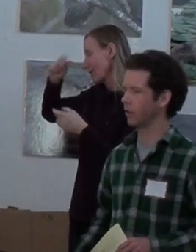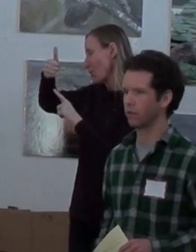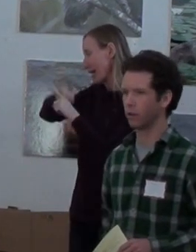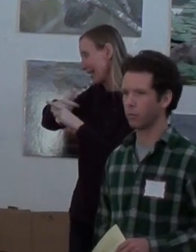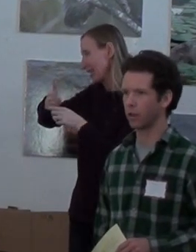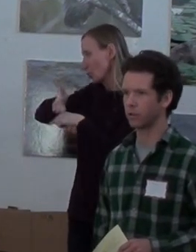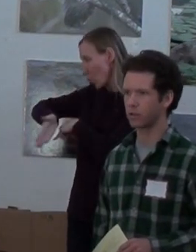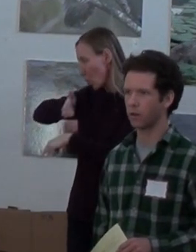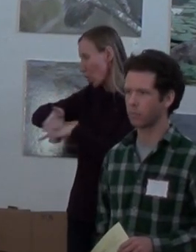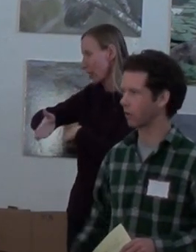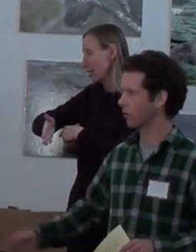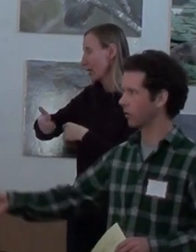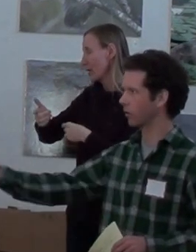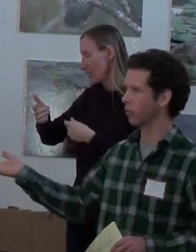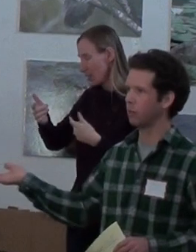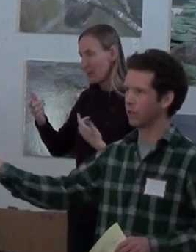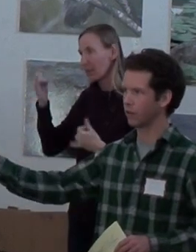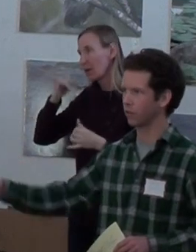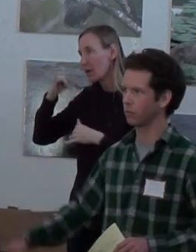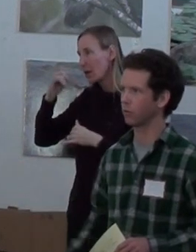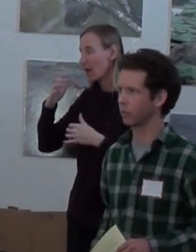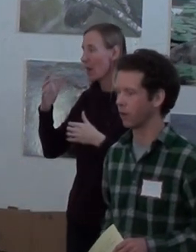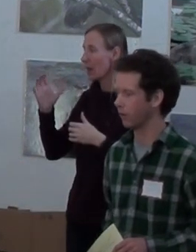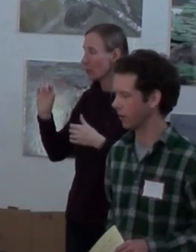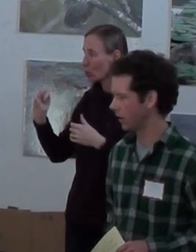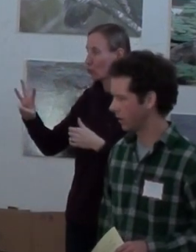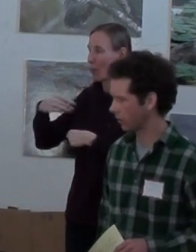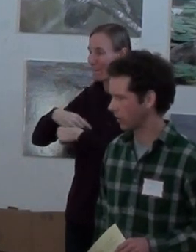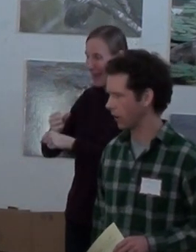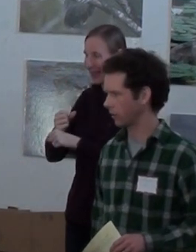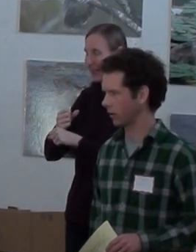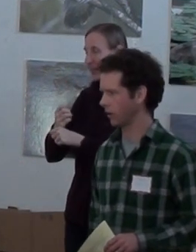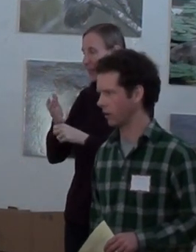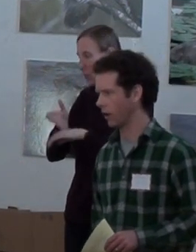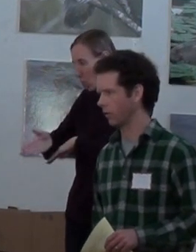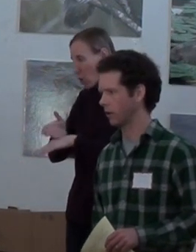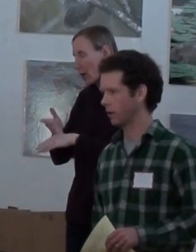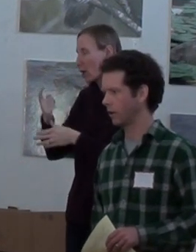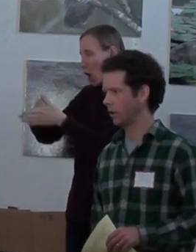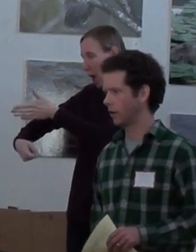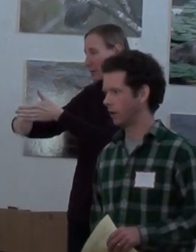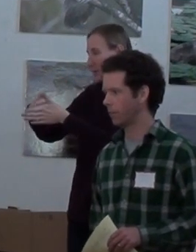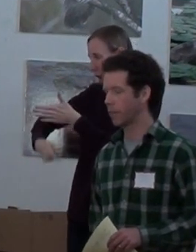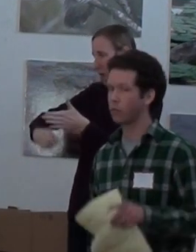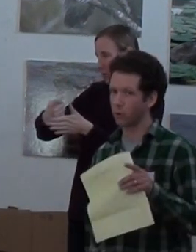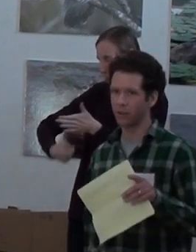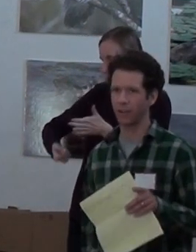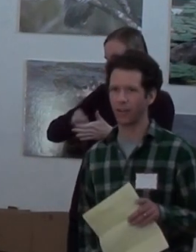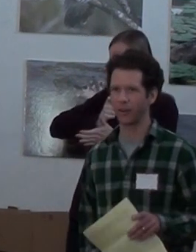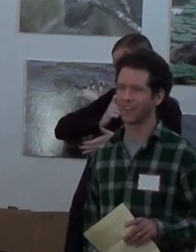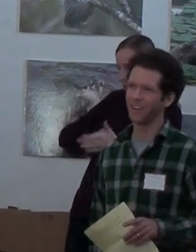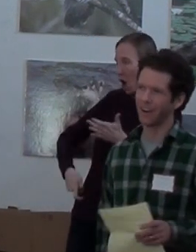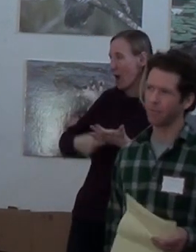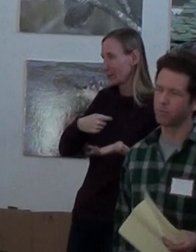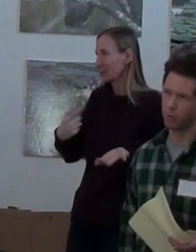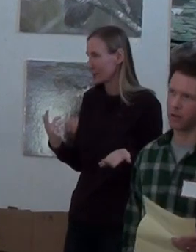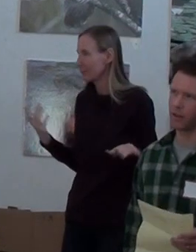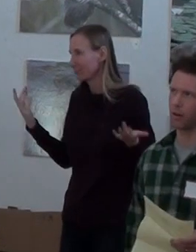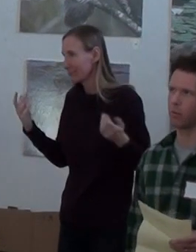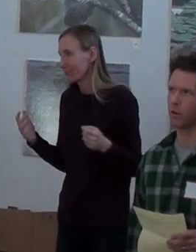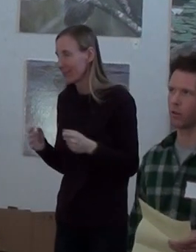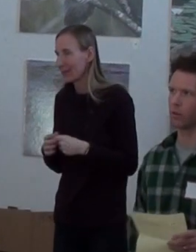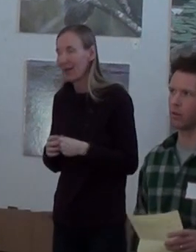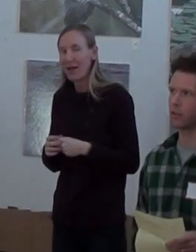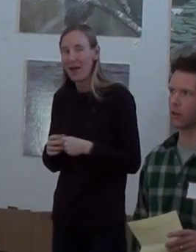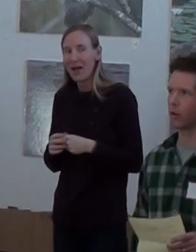people making the, you know, my shop, the crew making the supers or whatever. There's a cost incurred in all of it. That's one thing I like. I'm pretty,